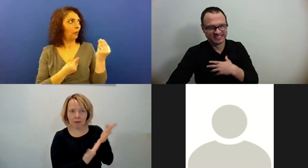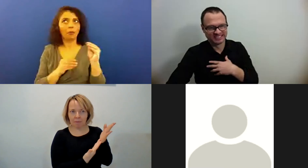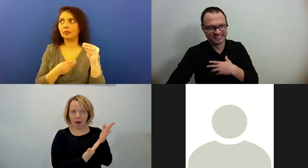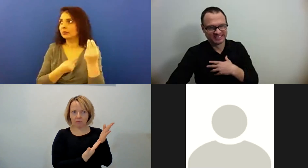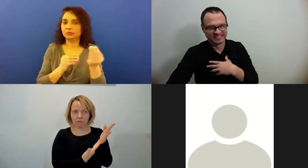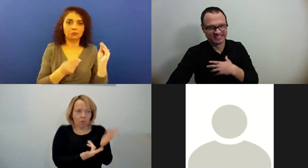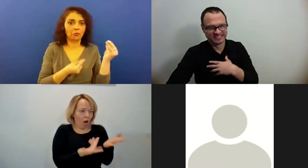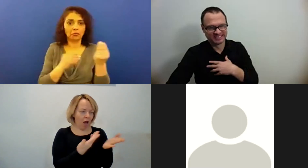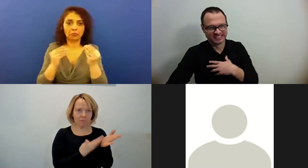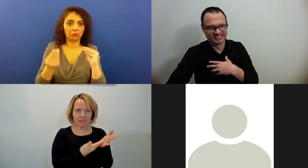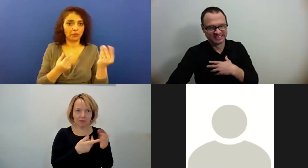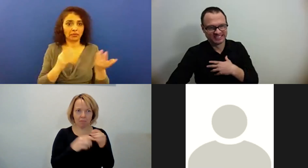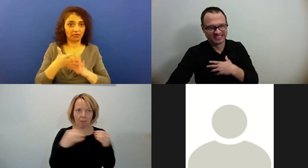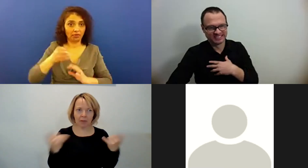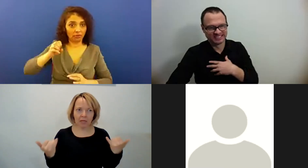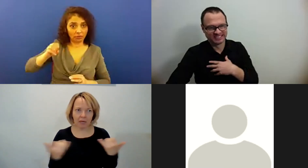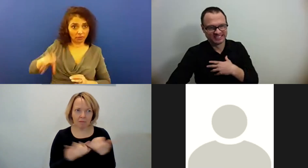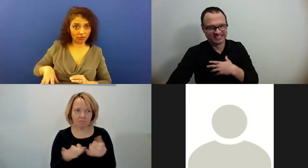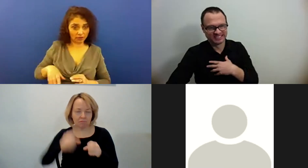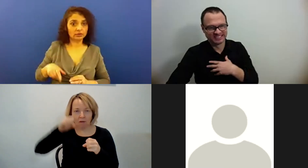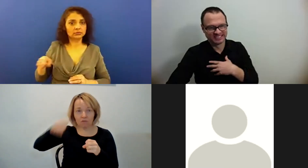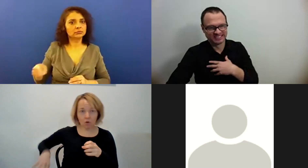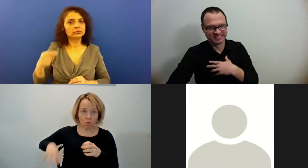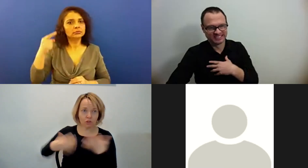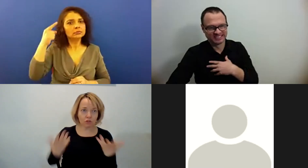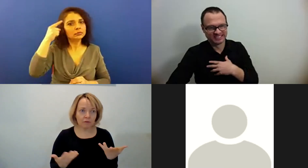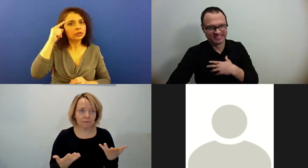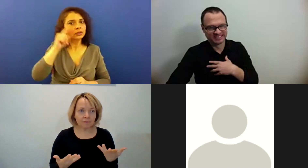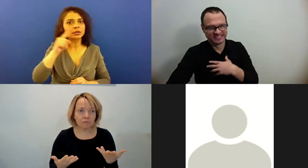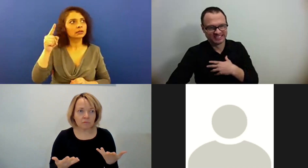She couldn't read the certificate.